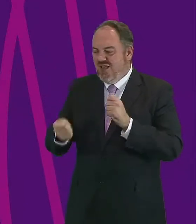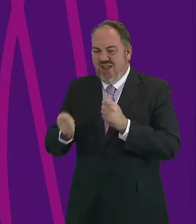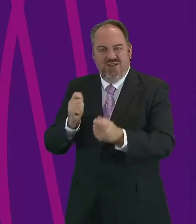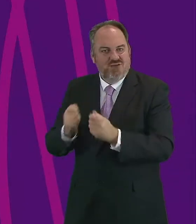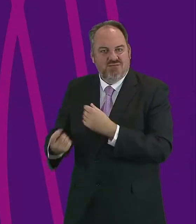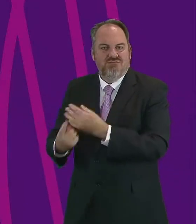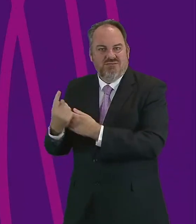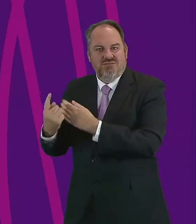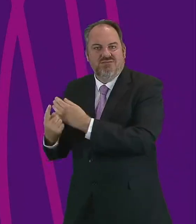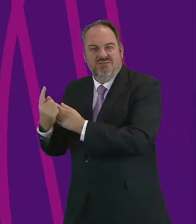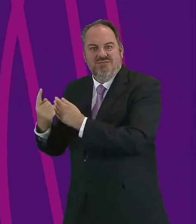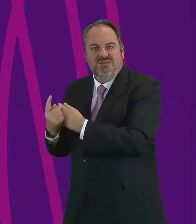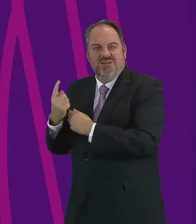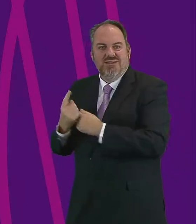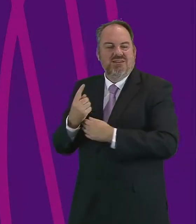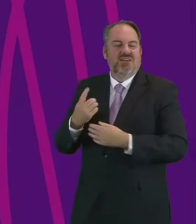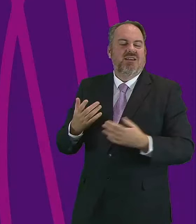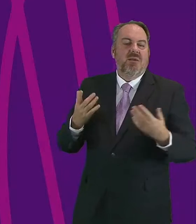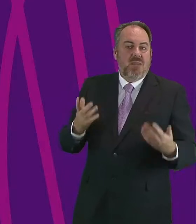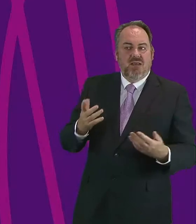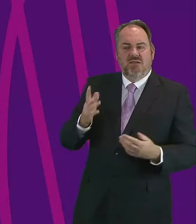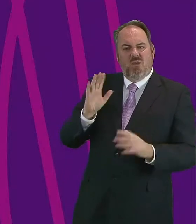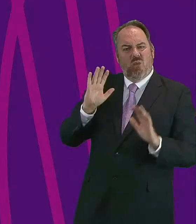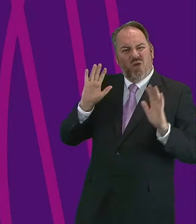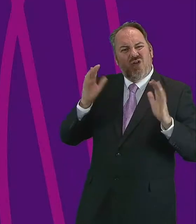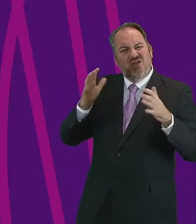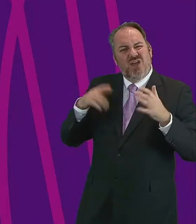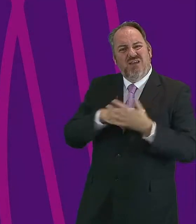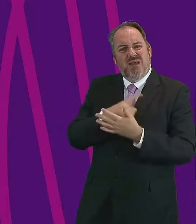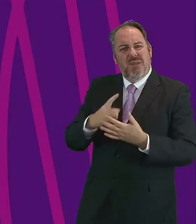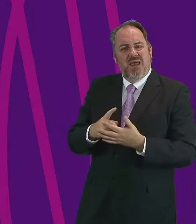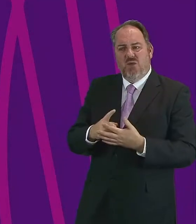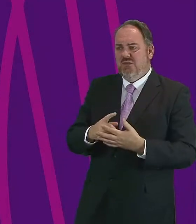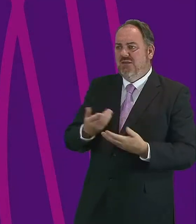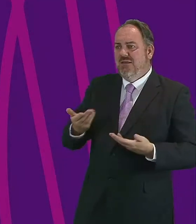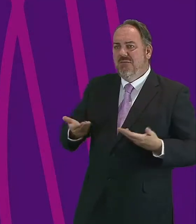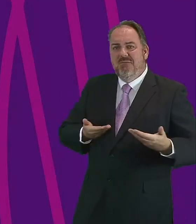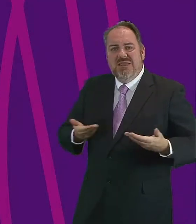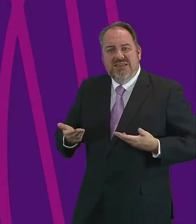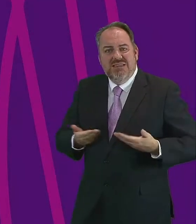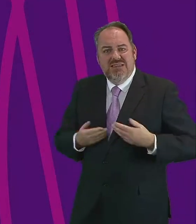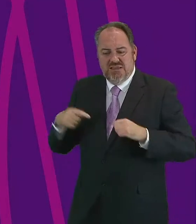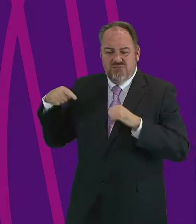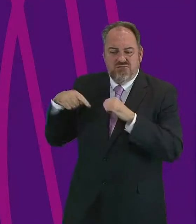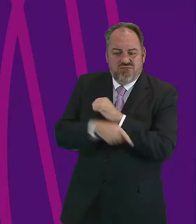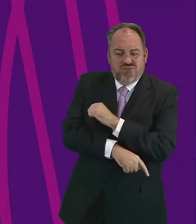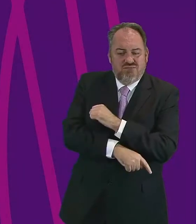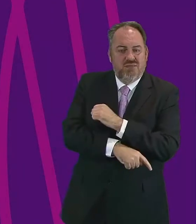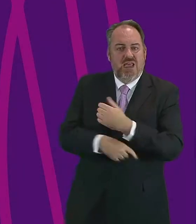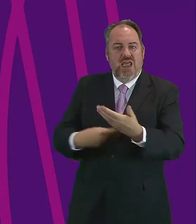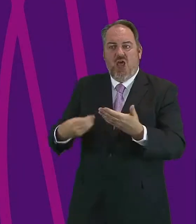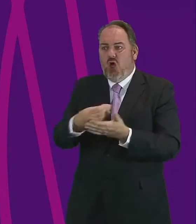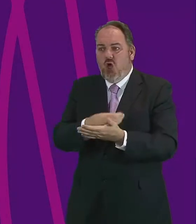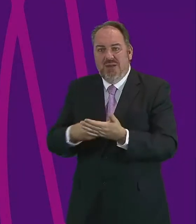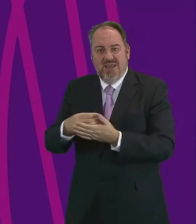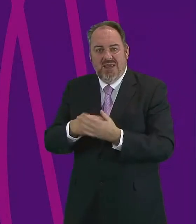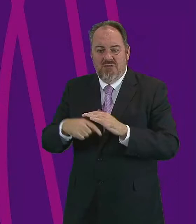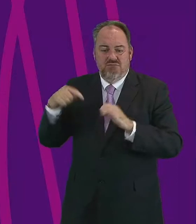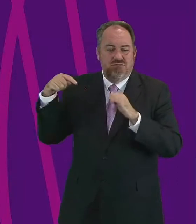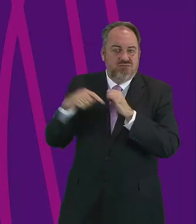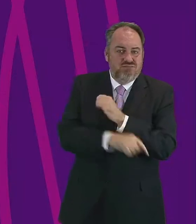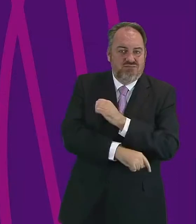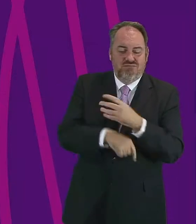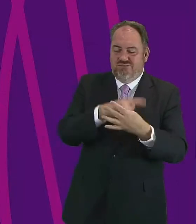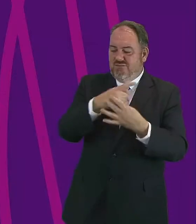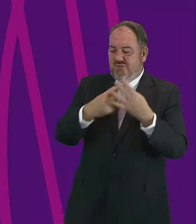But equally, we are concerned about damage being done to our businesses, to our friends' businesses, as constituency members, to